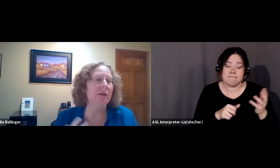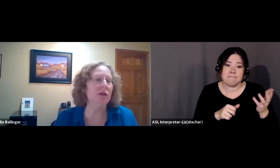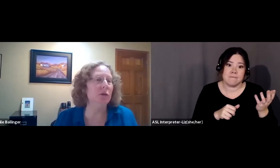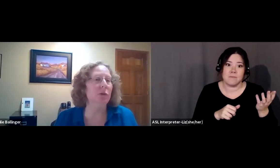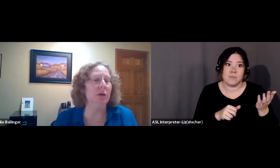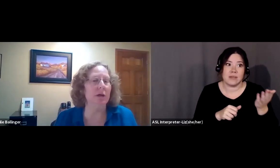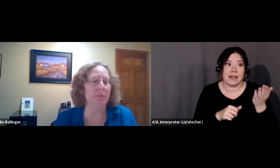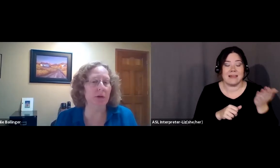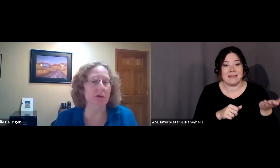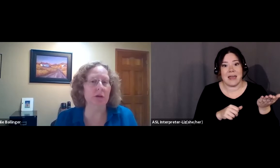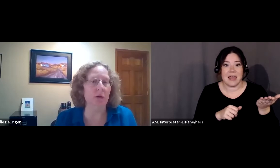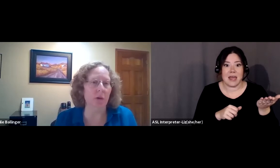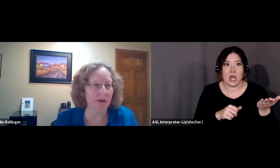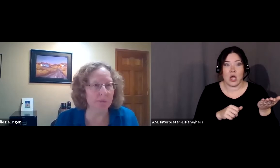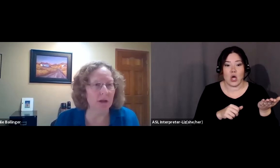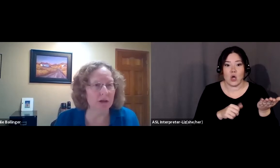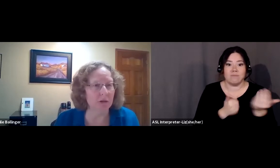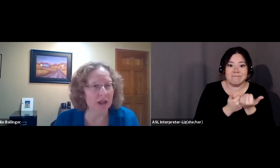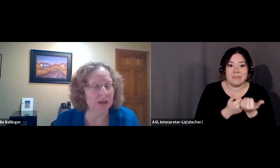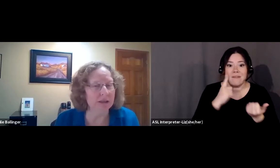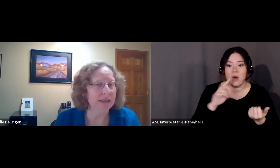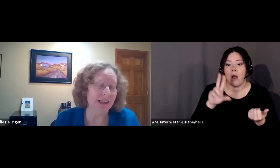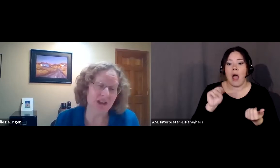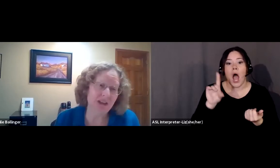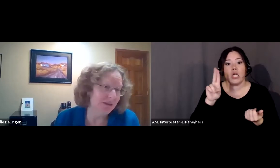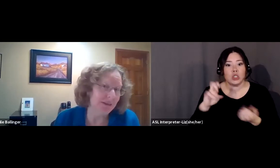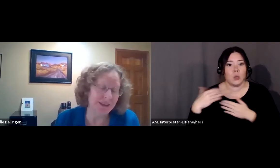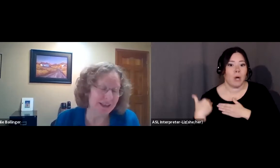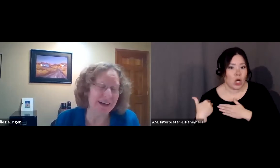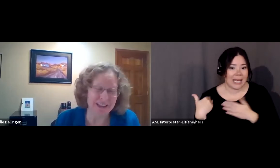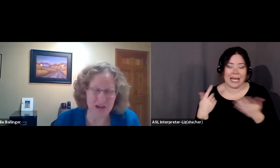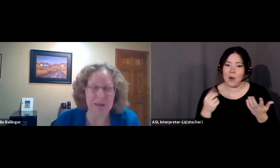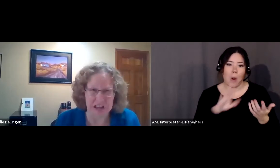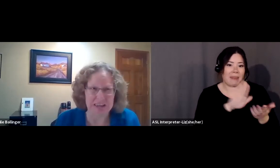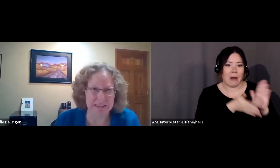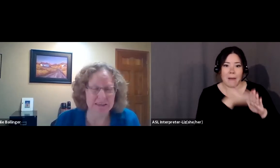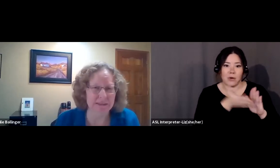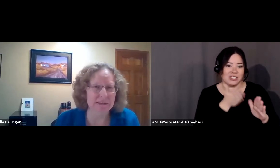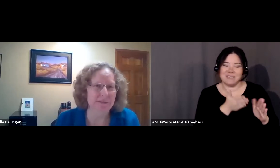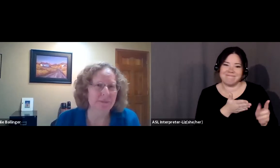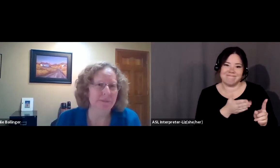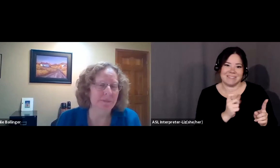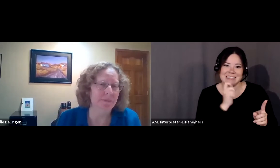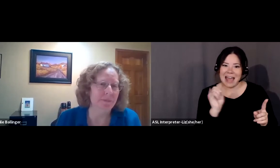of undue burden or fundamental alteration is just, it's not as stringent.